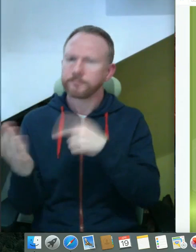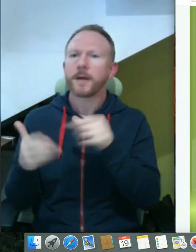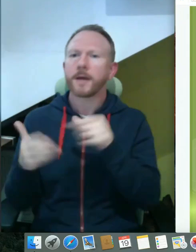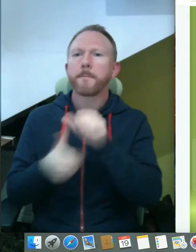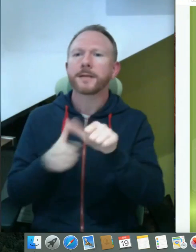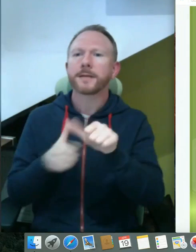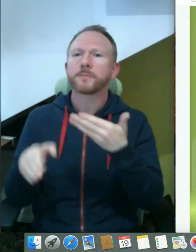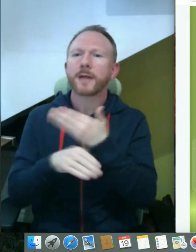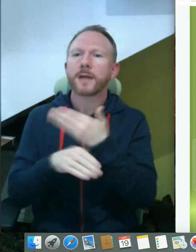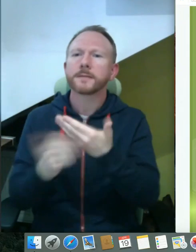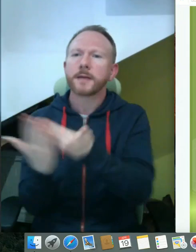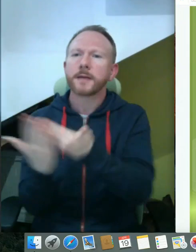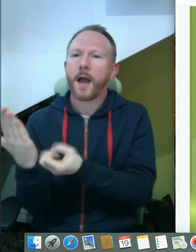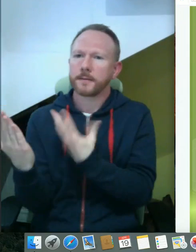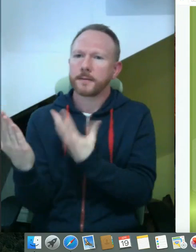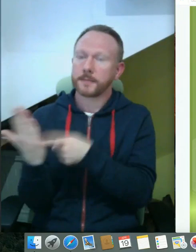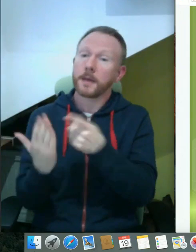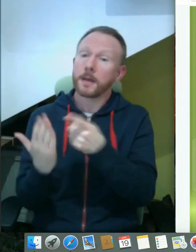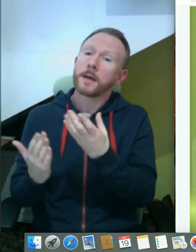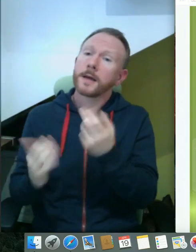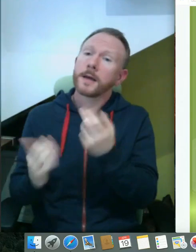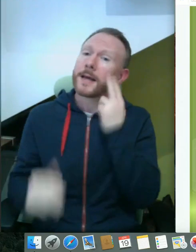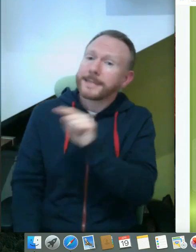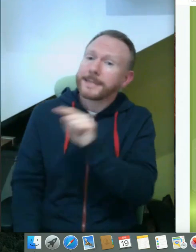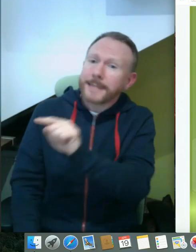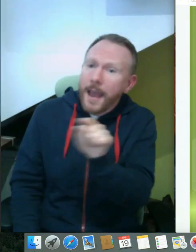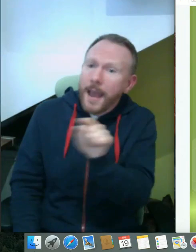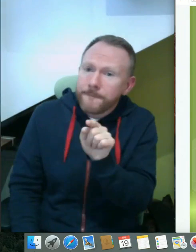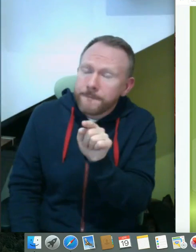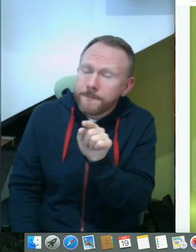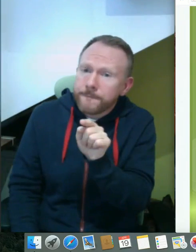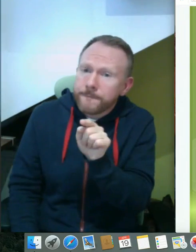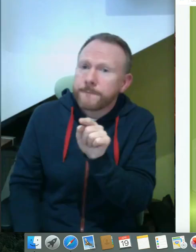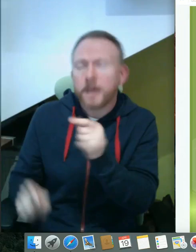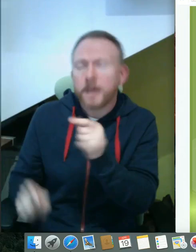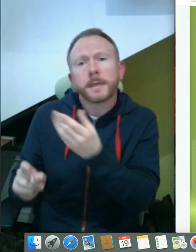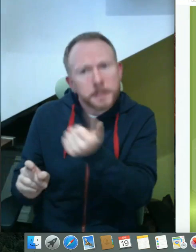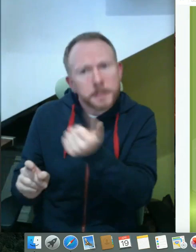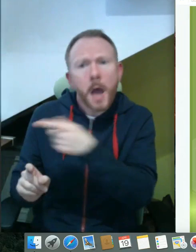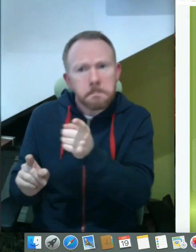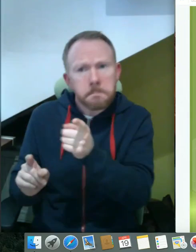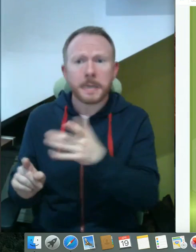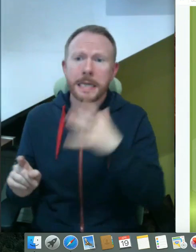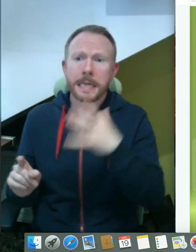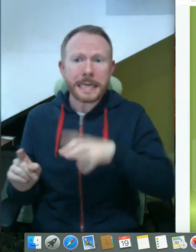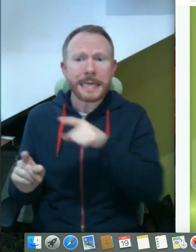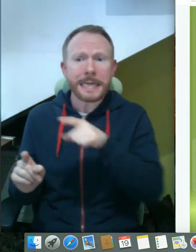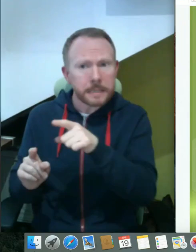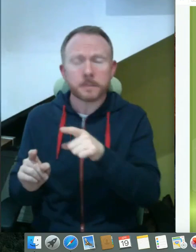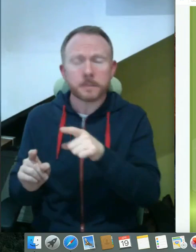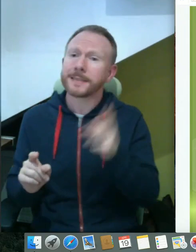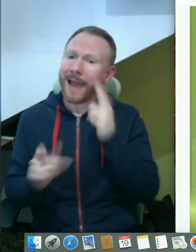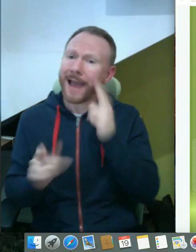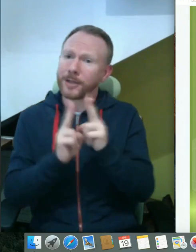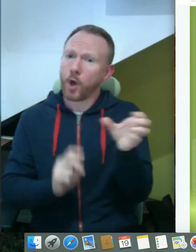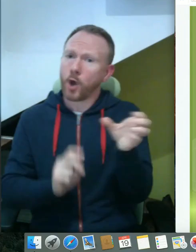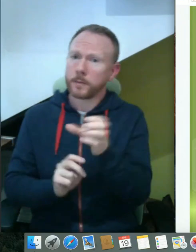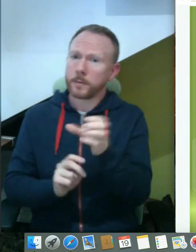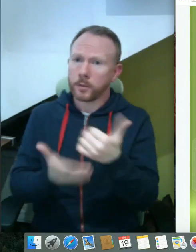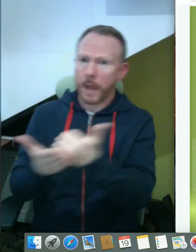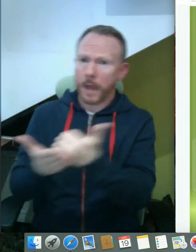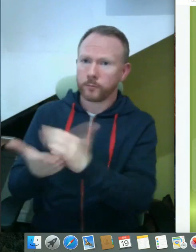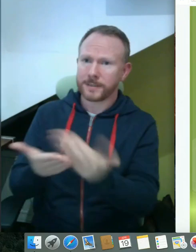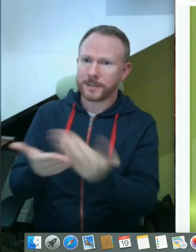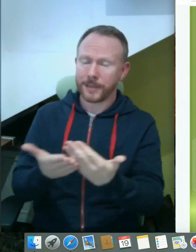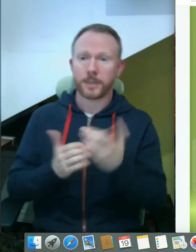as being identified as those who could benefit from deaf interpreters joining a team with hearing